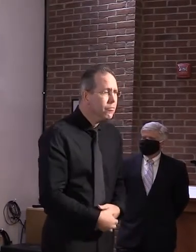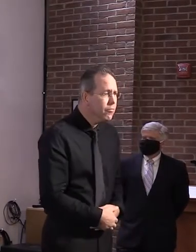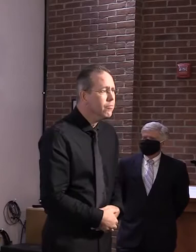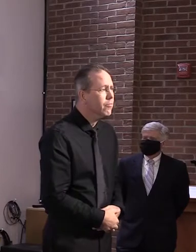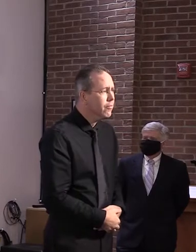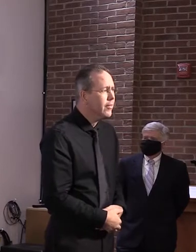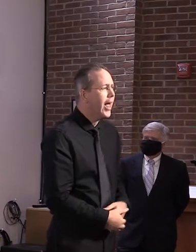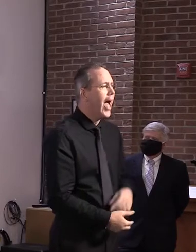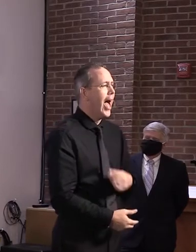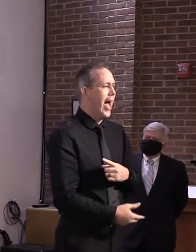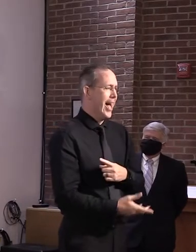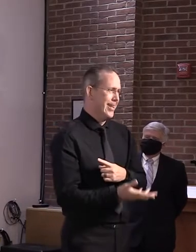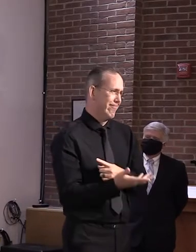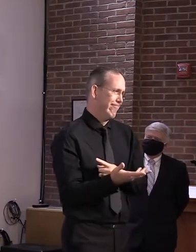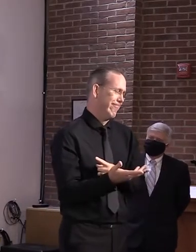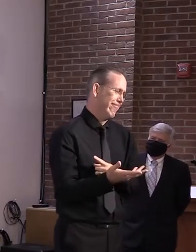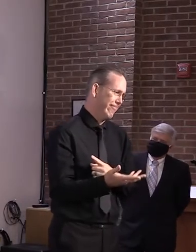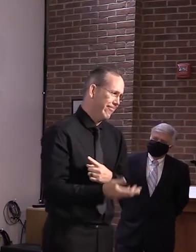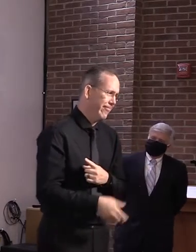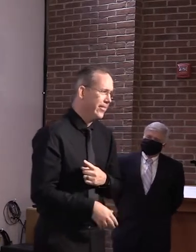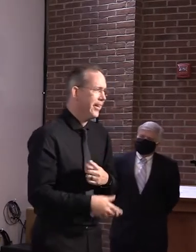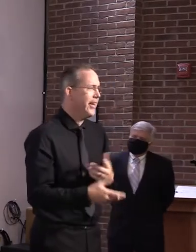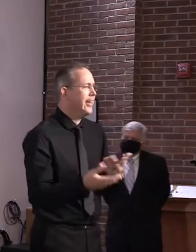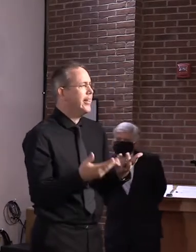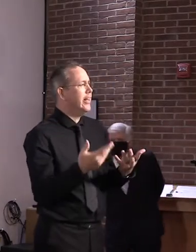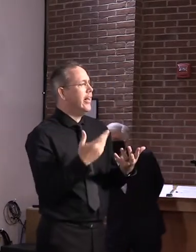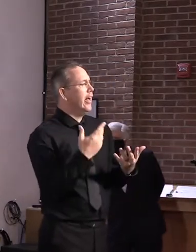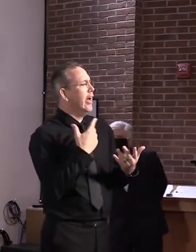I've not heard that from our contact tracers.